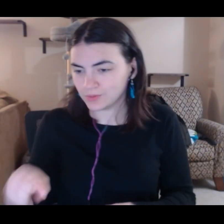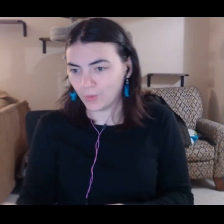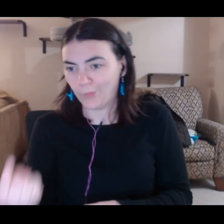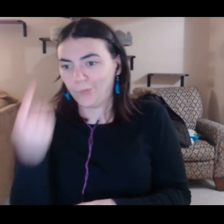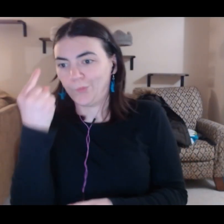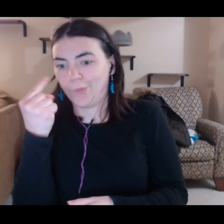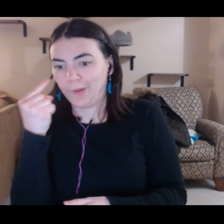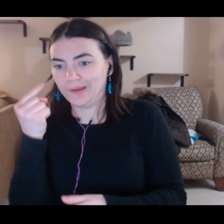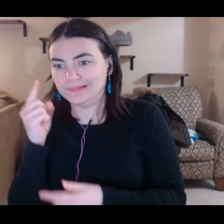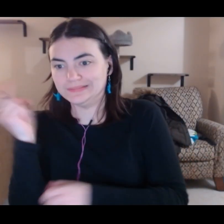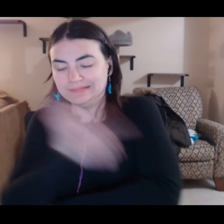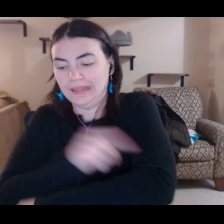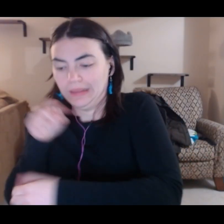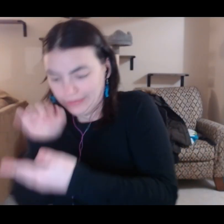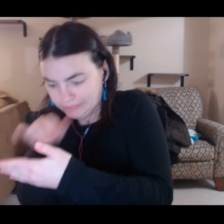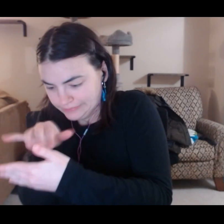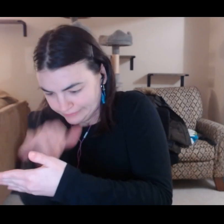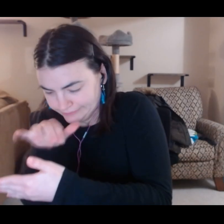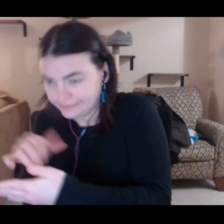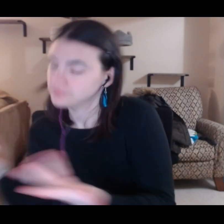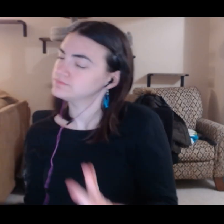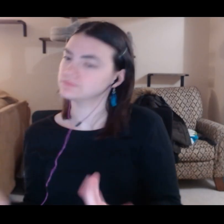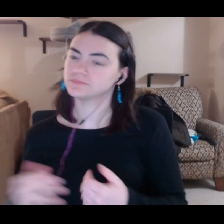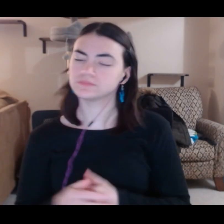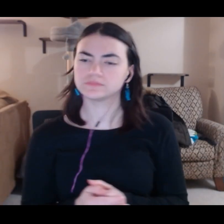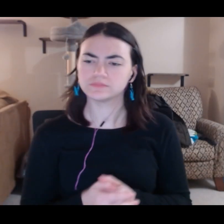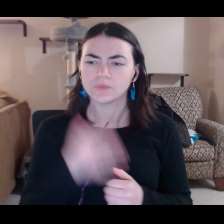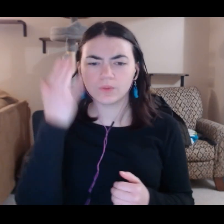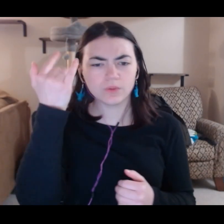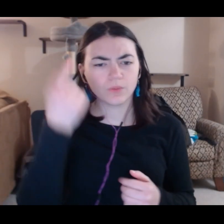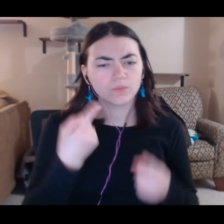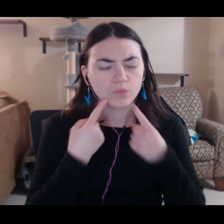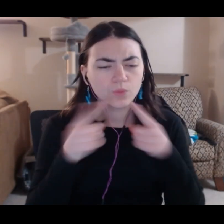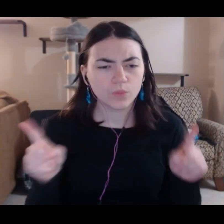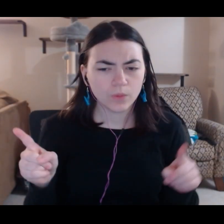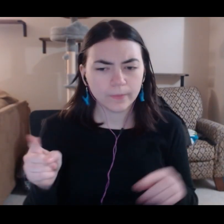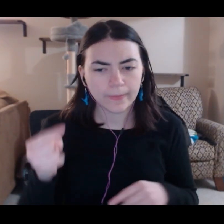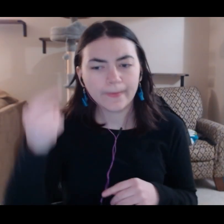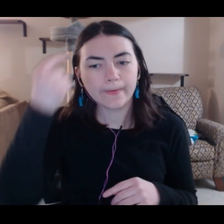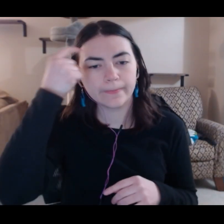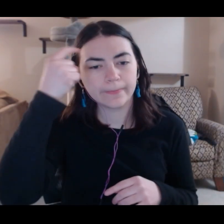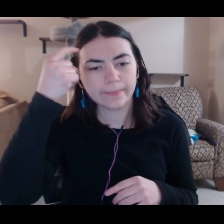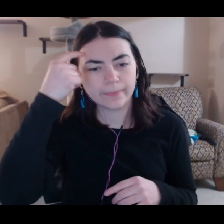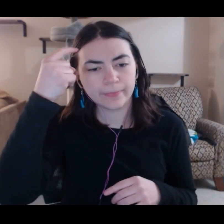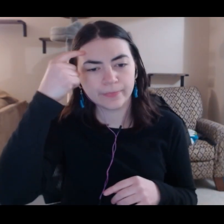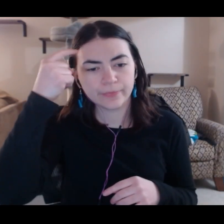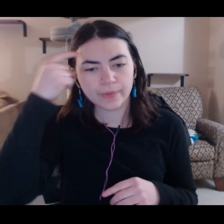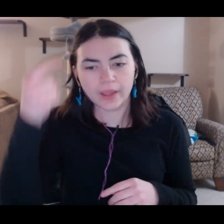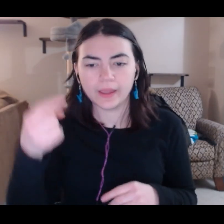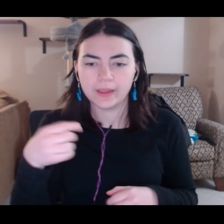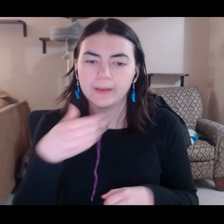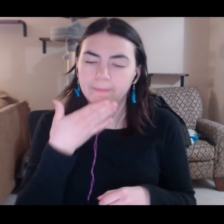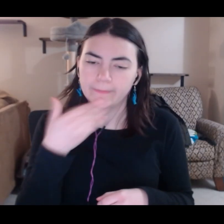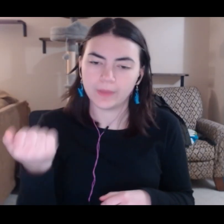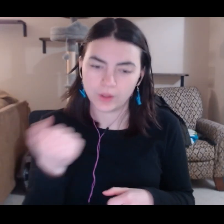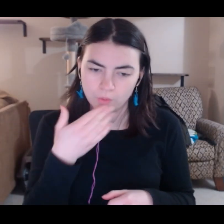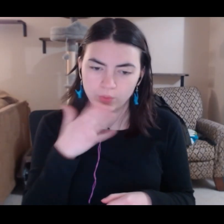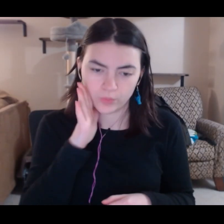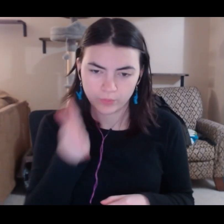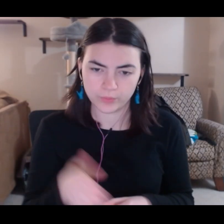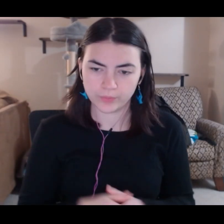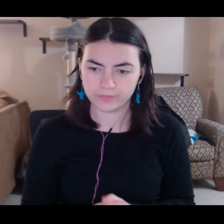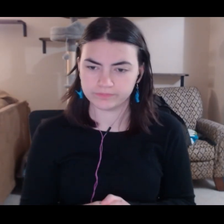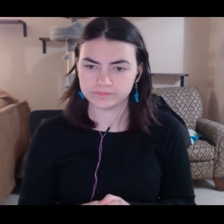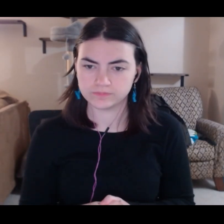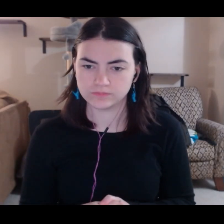these study techniques work is because they're designed with the brain in mind. They complement and reinforce the incredible way the